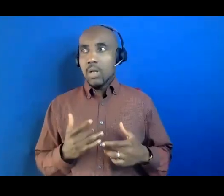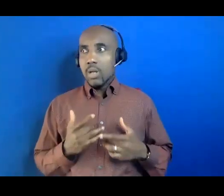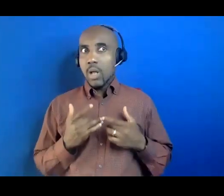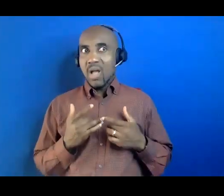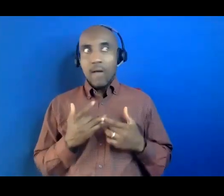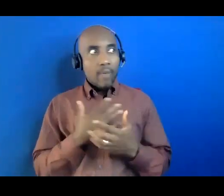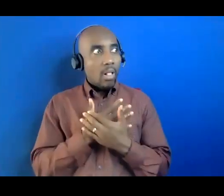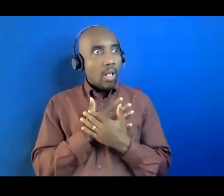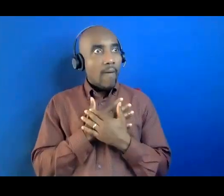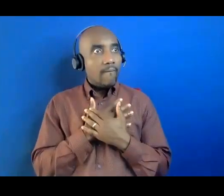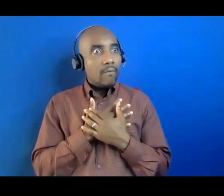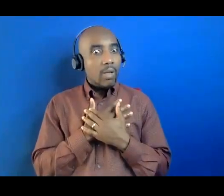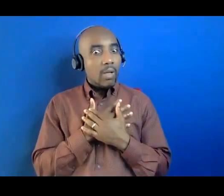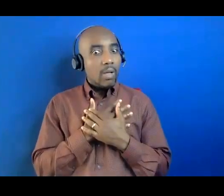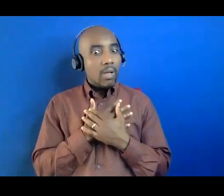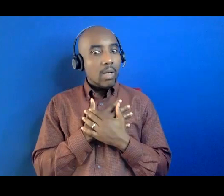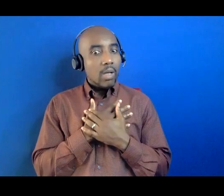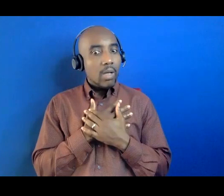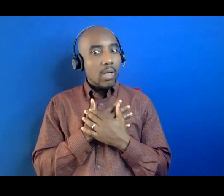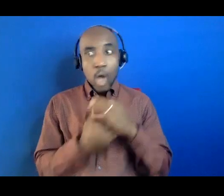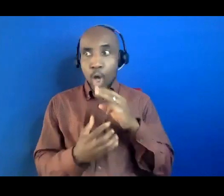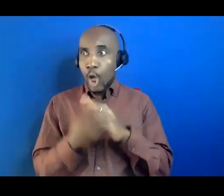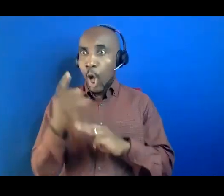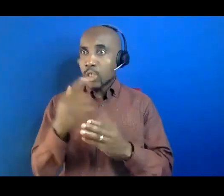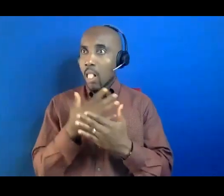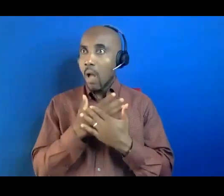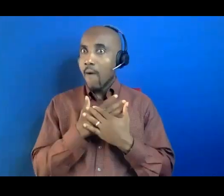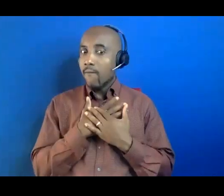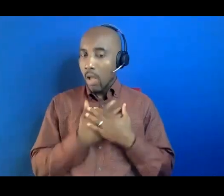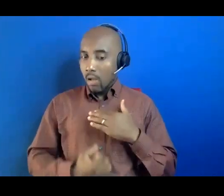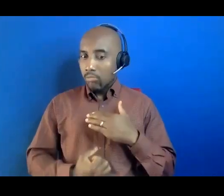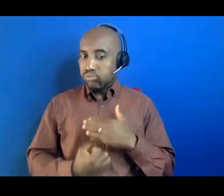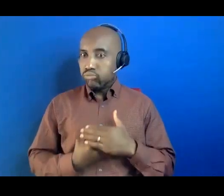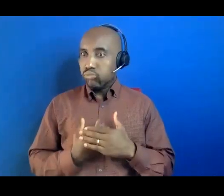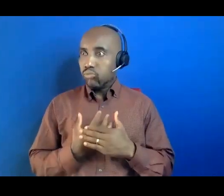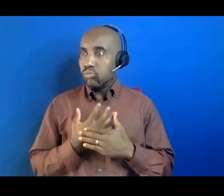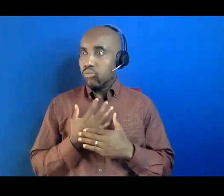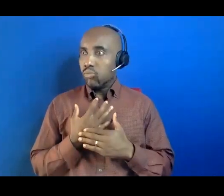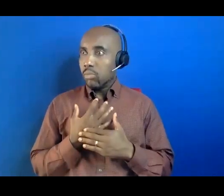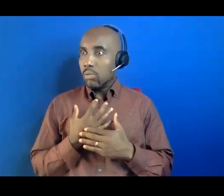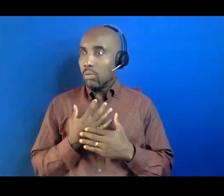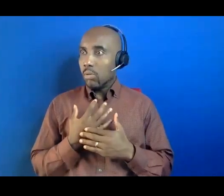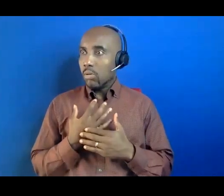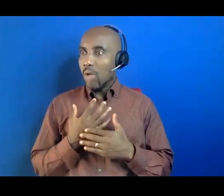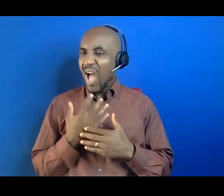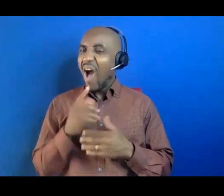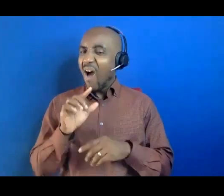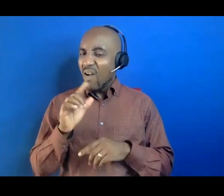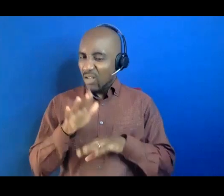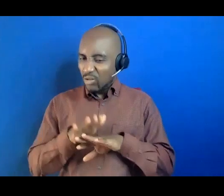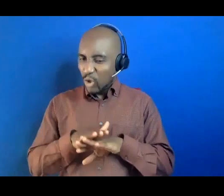I felt love. I felt God's love. And it was very calm and gradual at first.